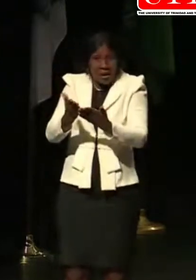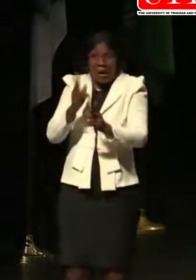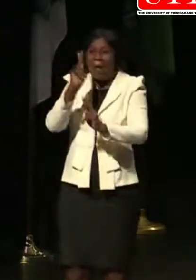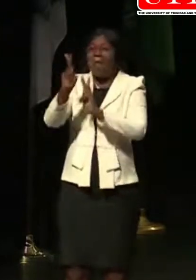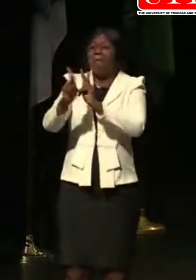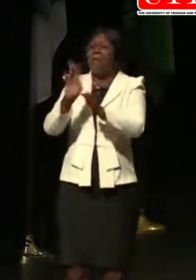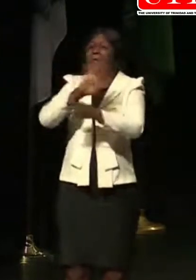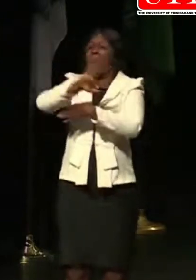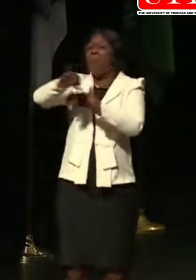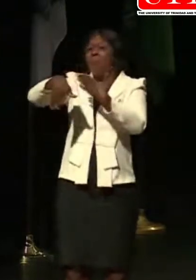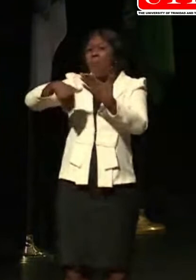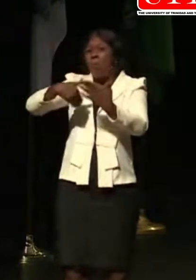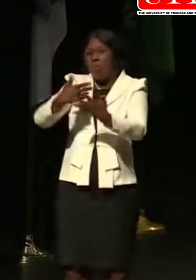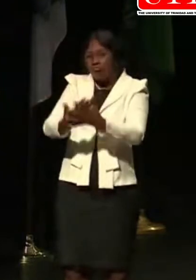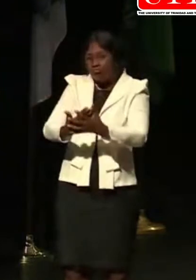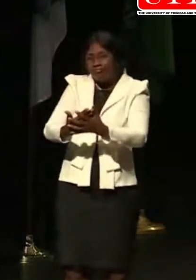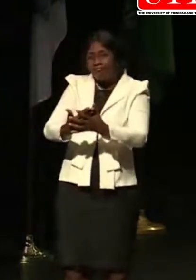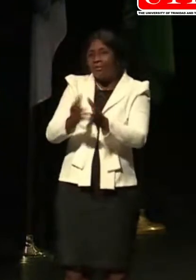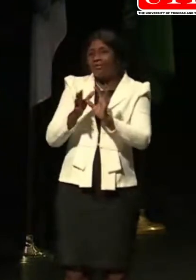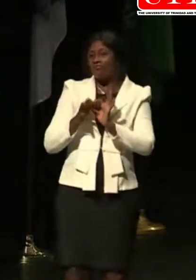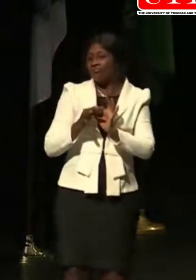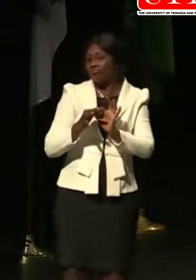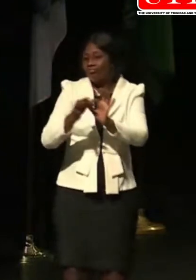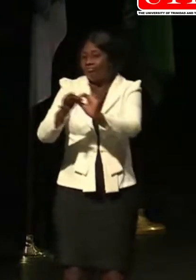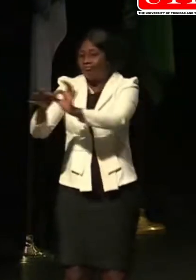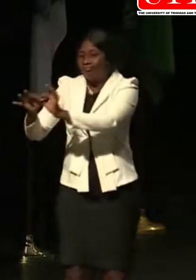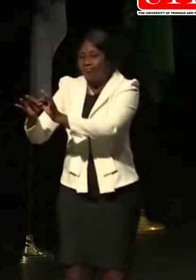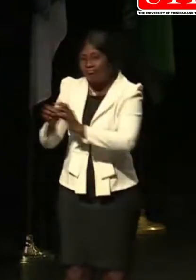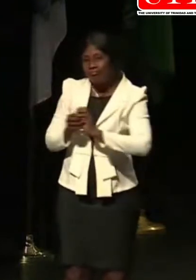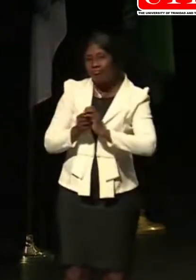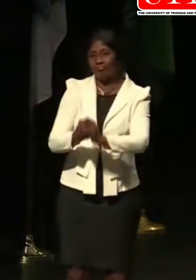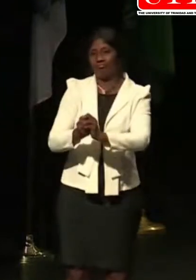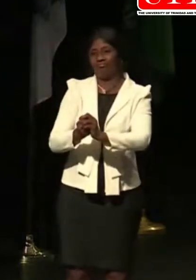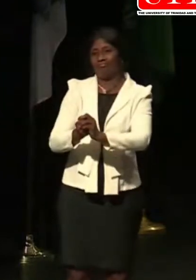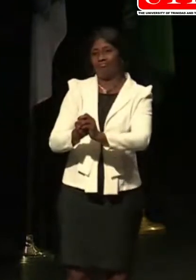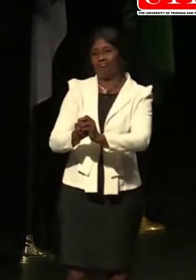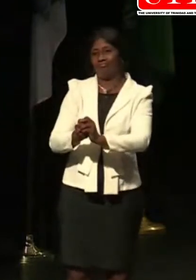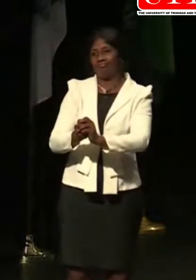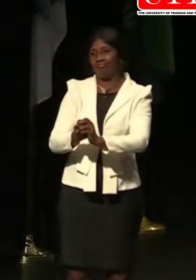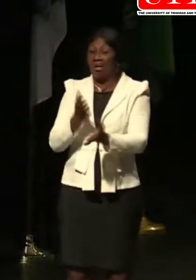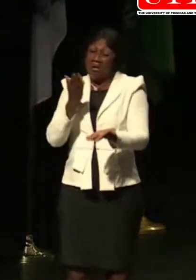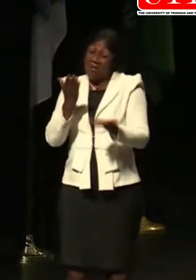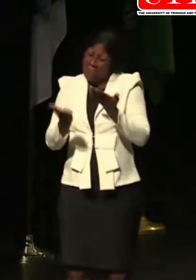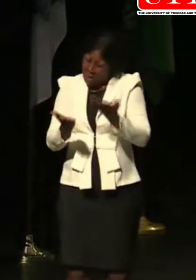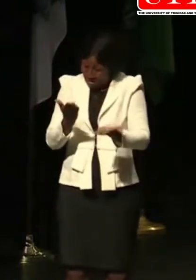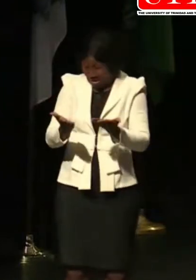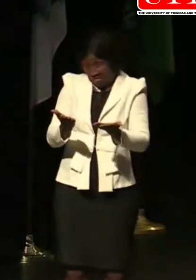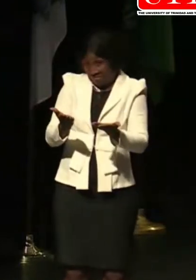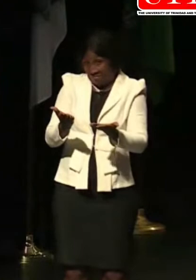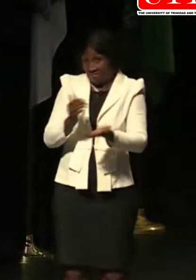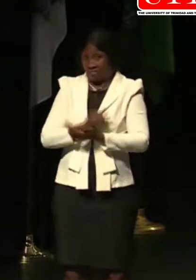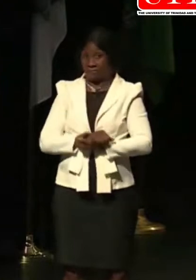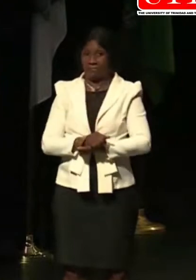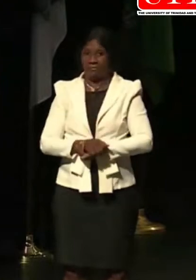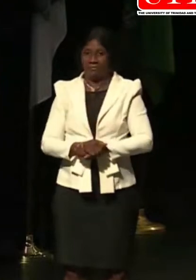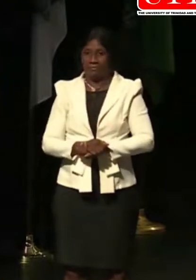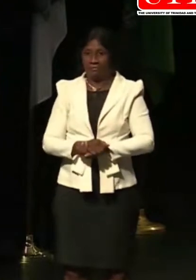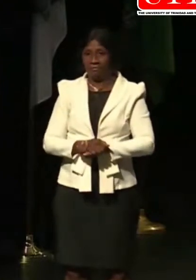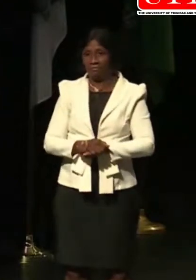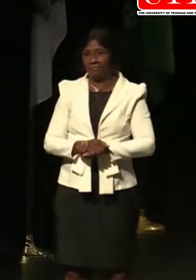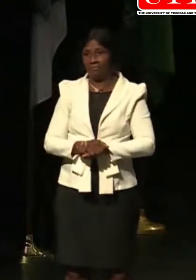place, and then the angels will add, and may God bless our